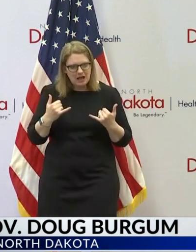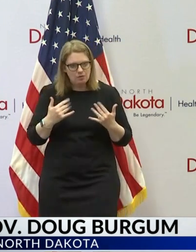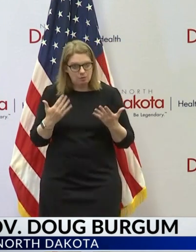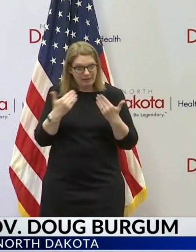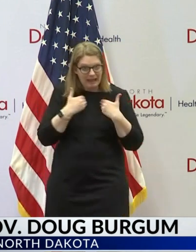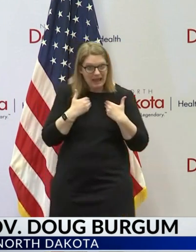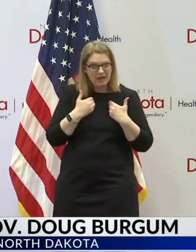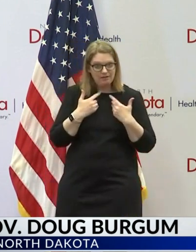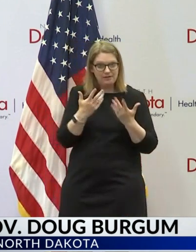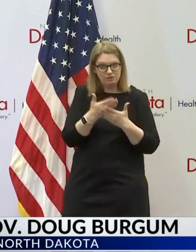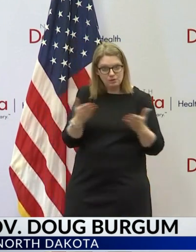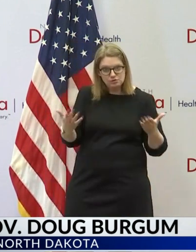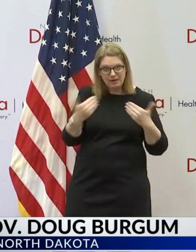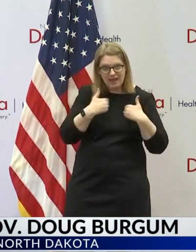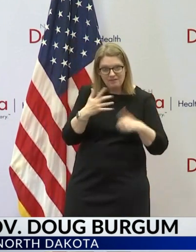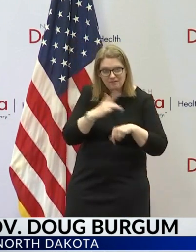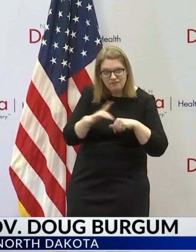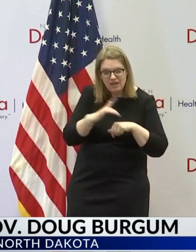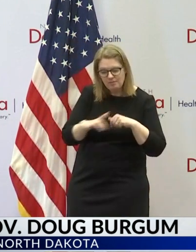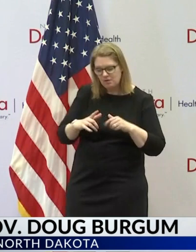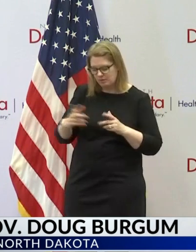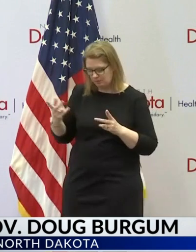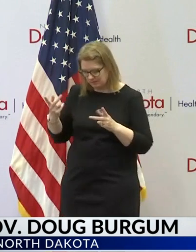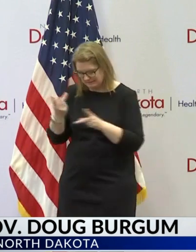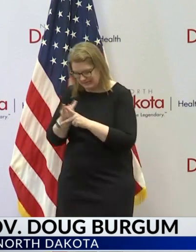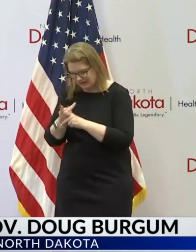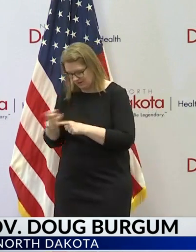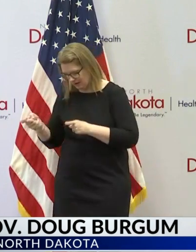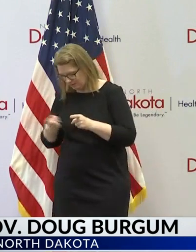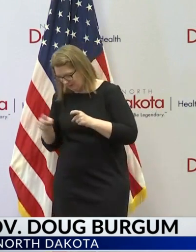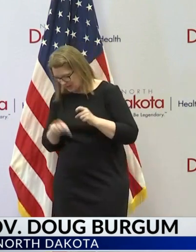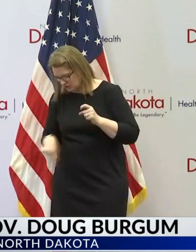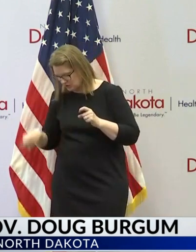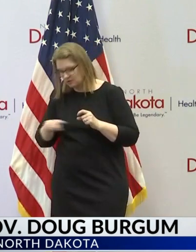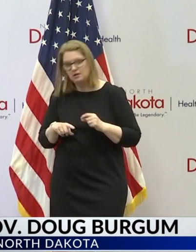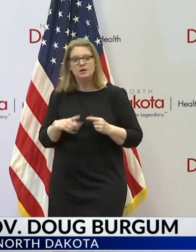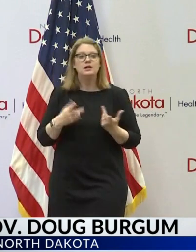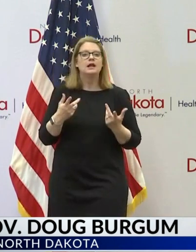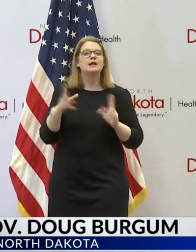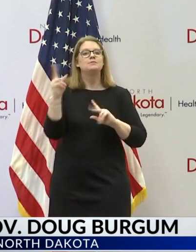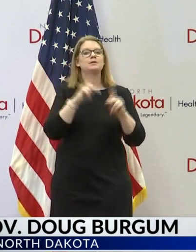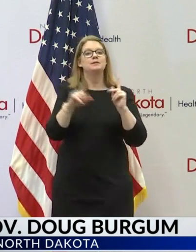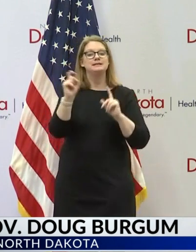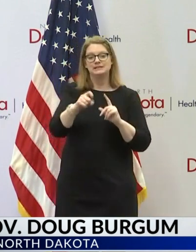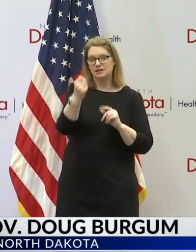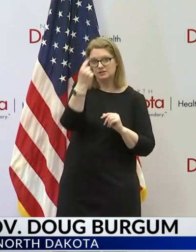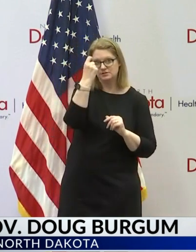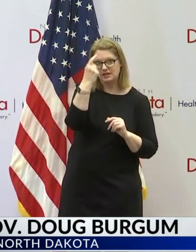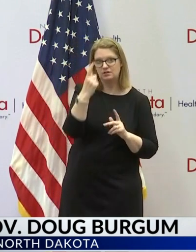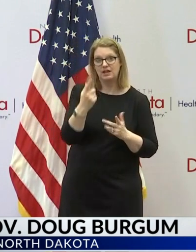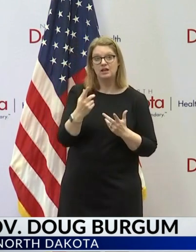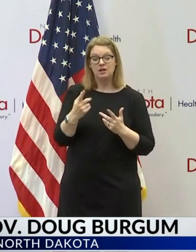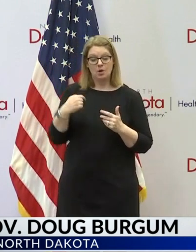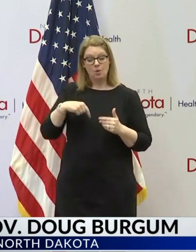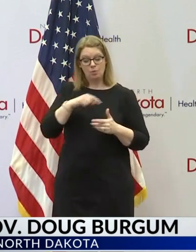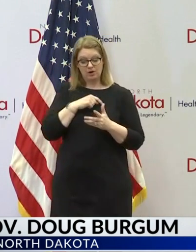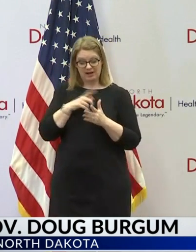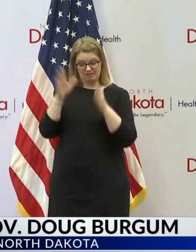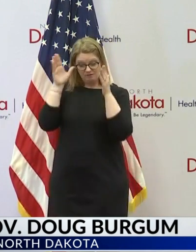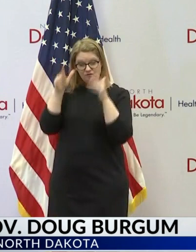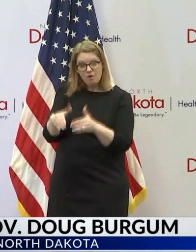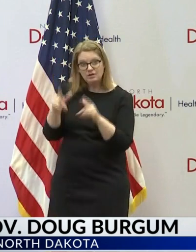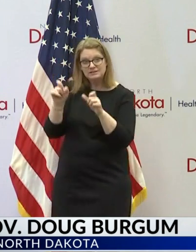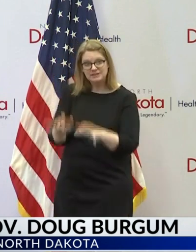that we have. And the state needs to understand that where there are positives and we're doing focused testing, we're going to find